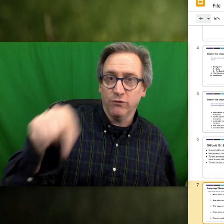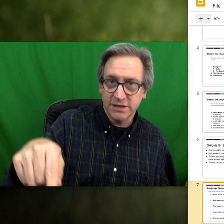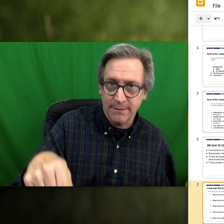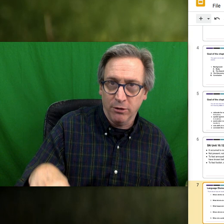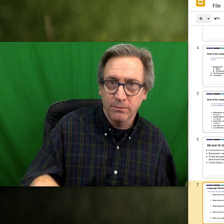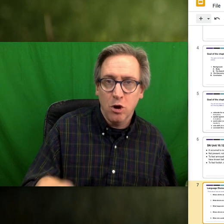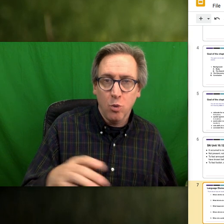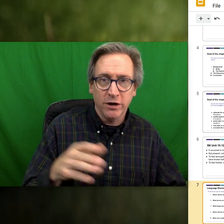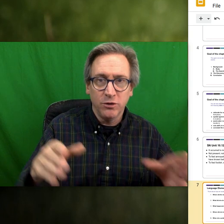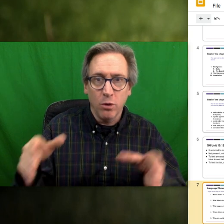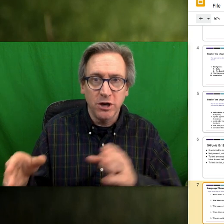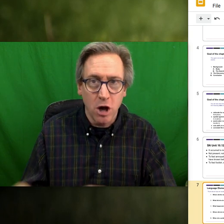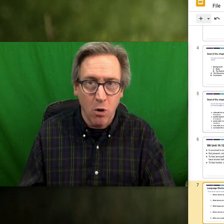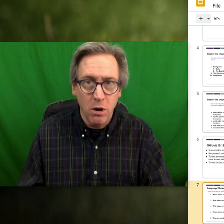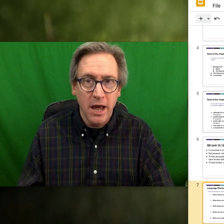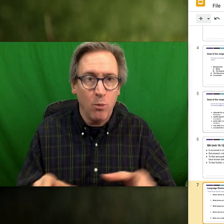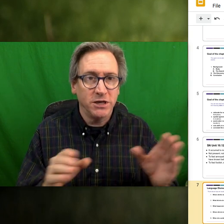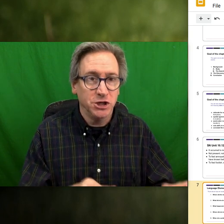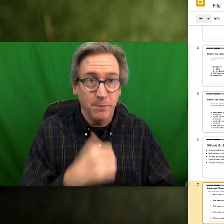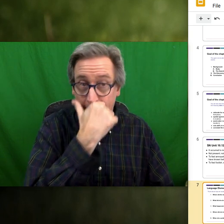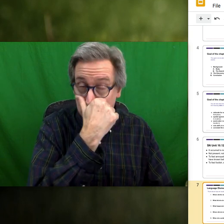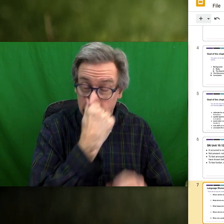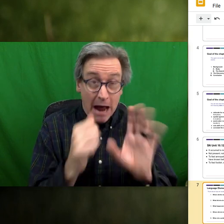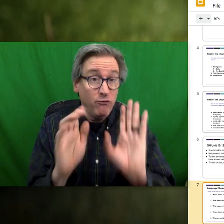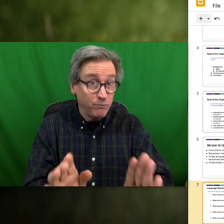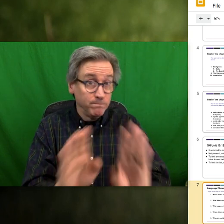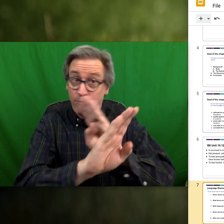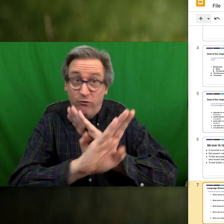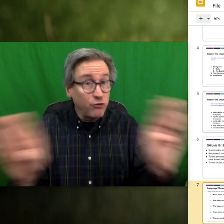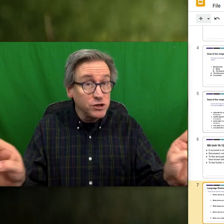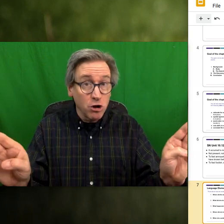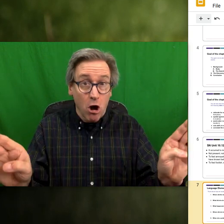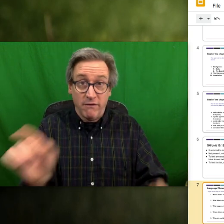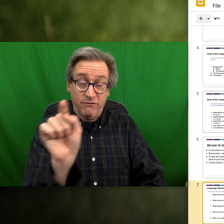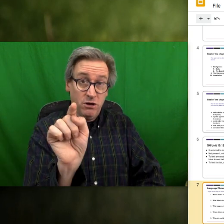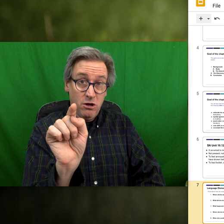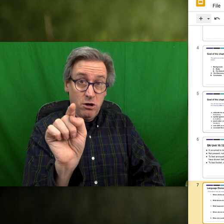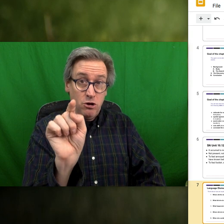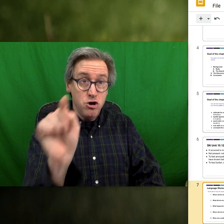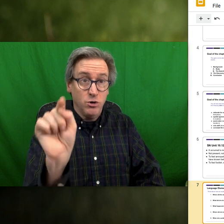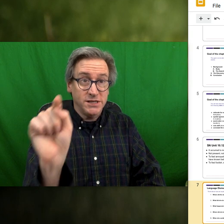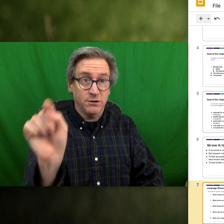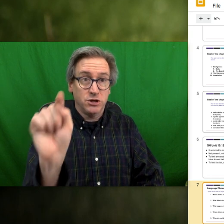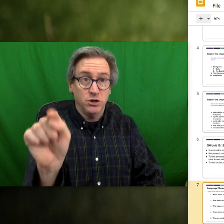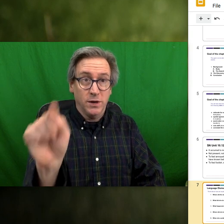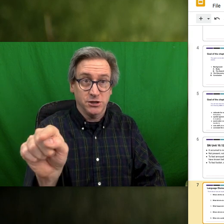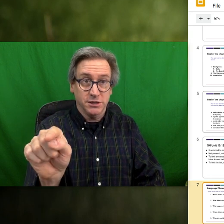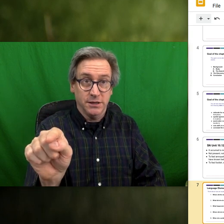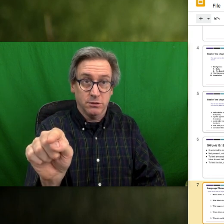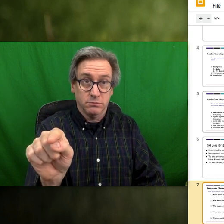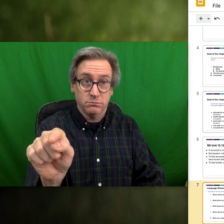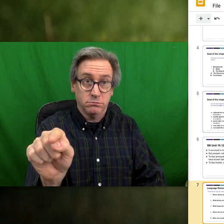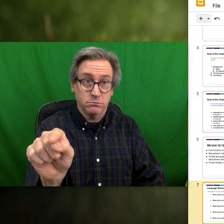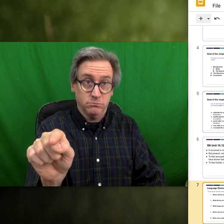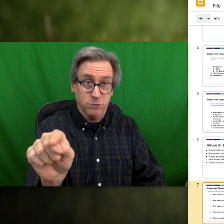So for example, where did the woman go and what did she buy? Now, first off, notice that there are two questions